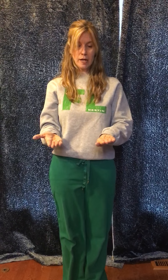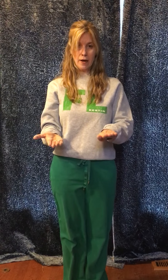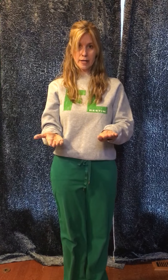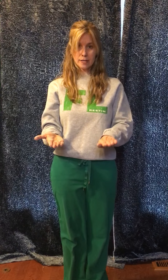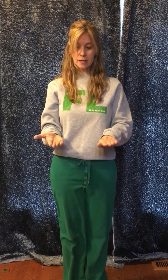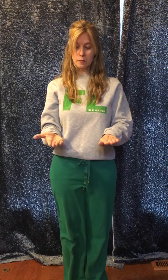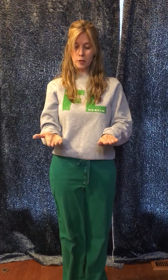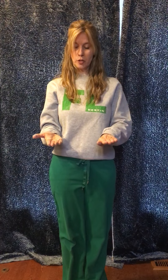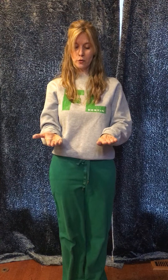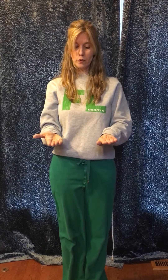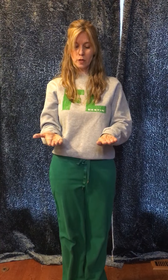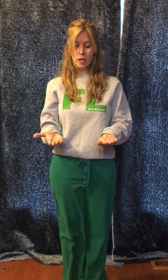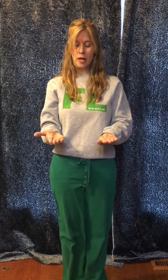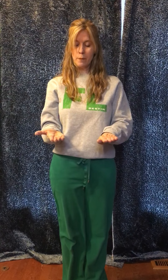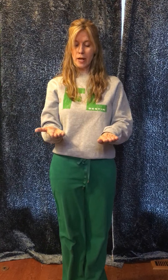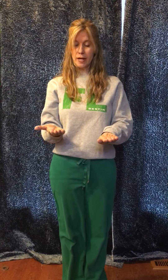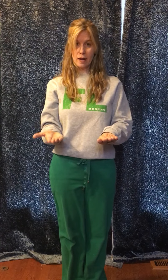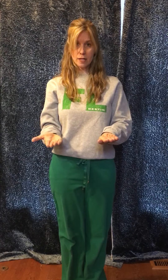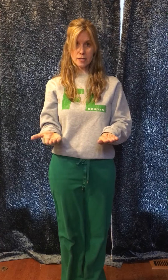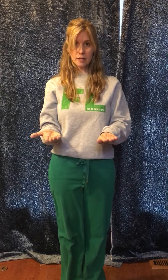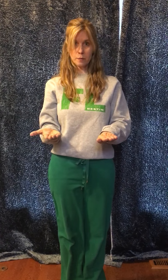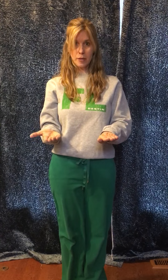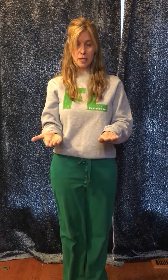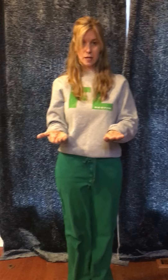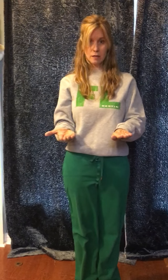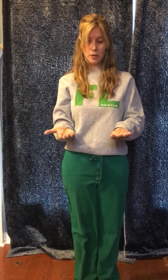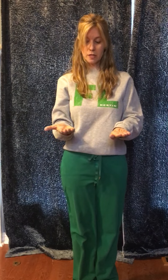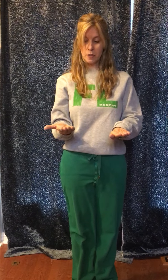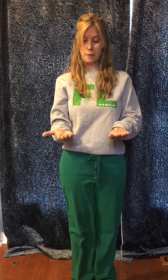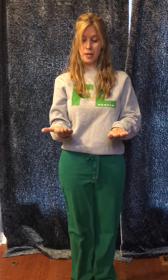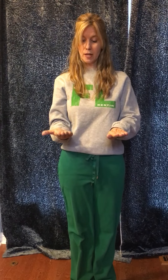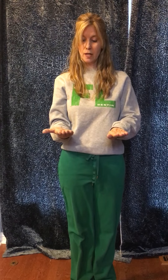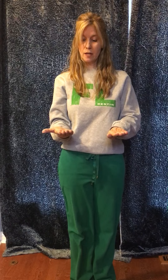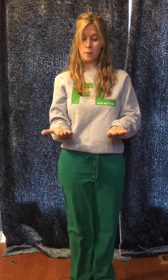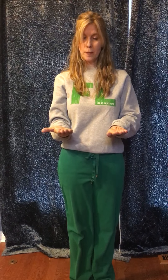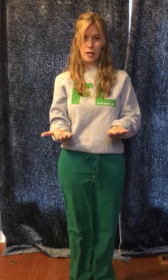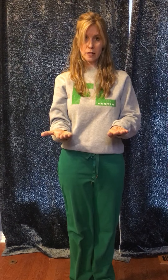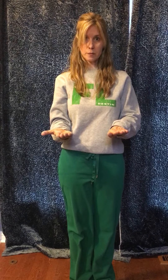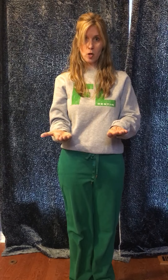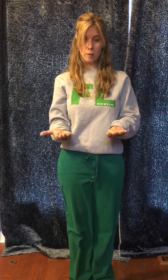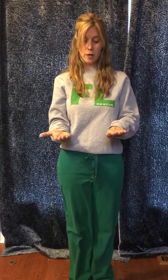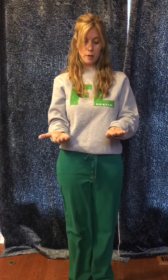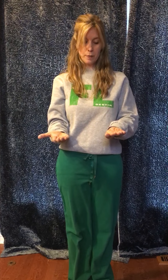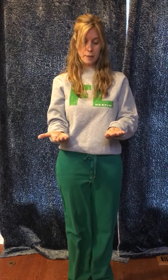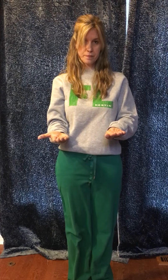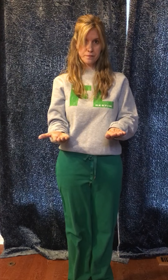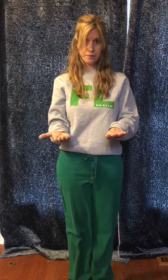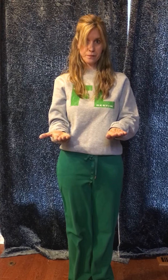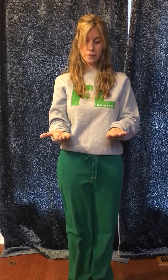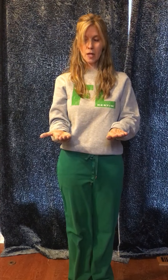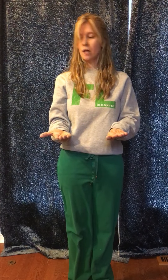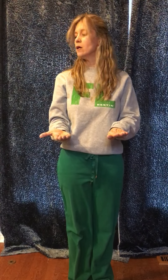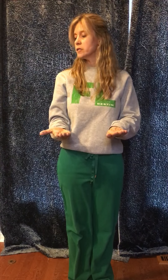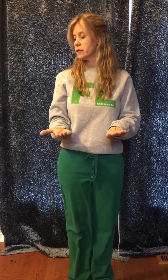I can see the blue, but I cannot see the pink because my pink hand is palm up. So that